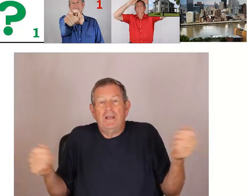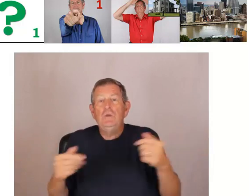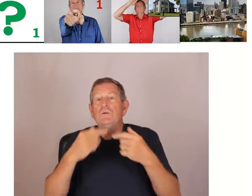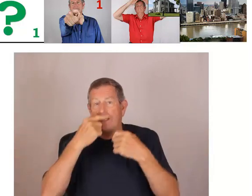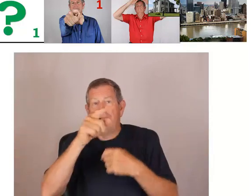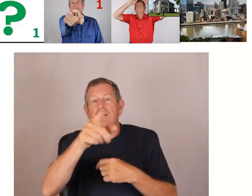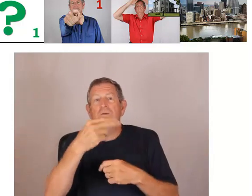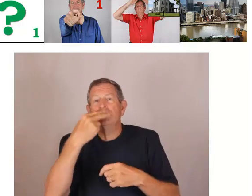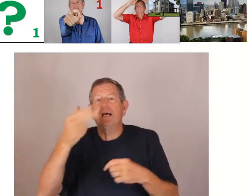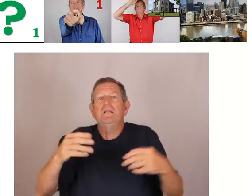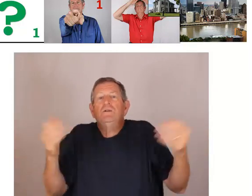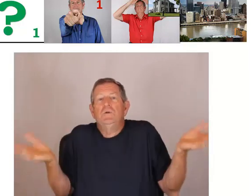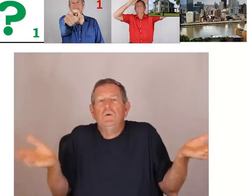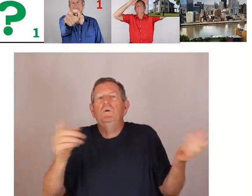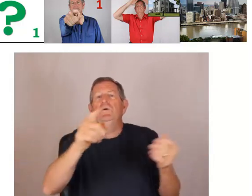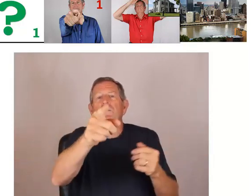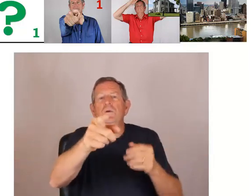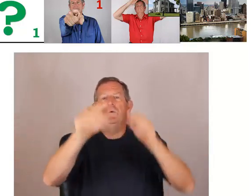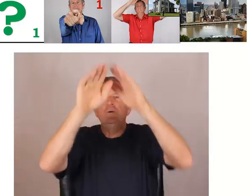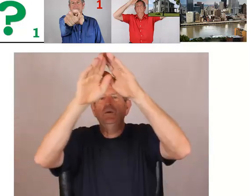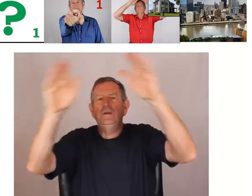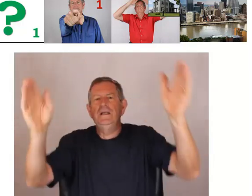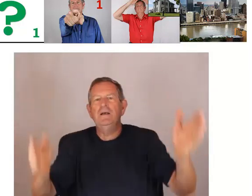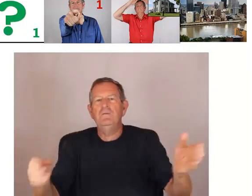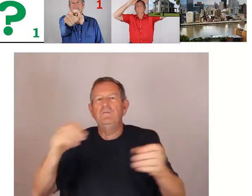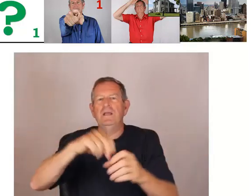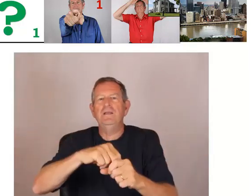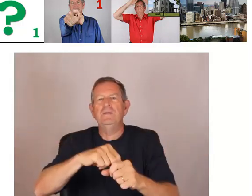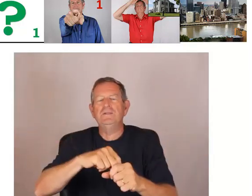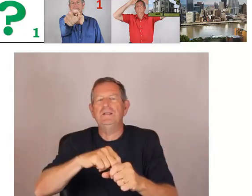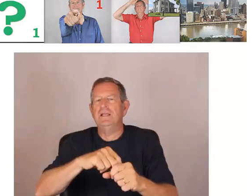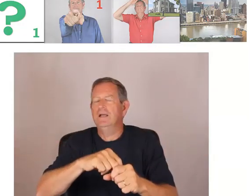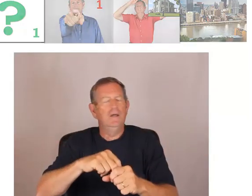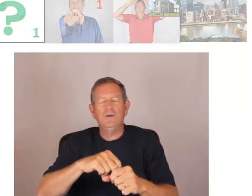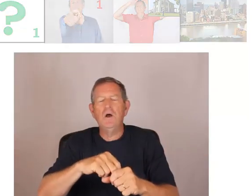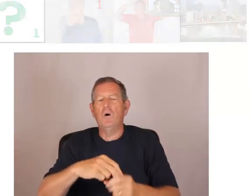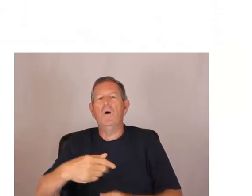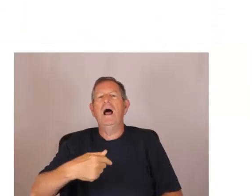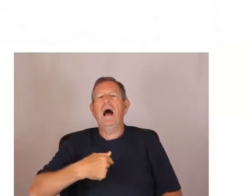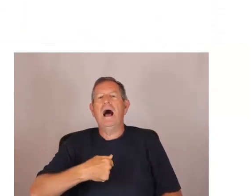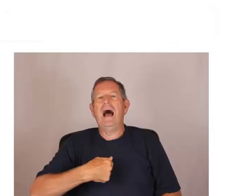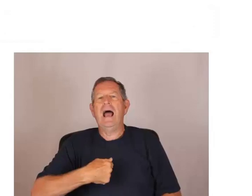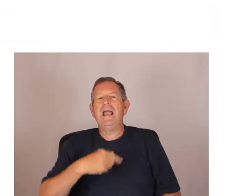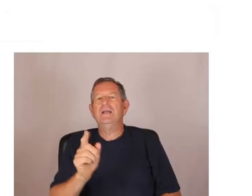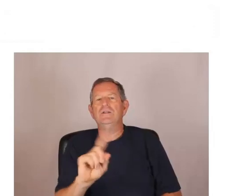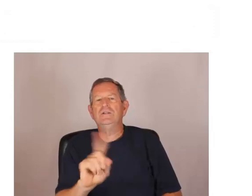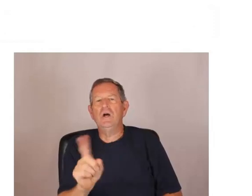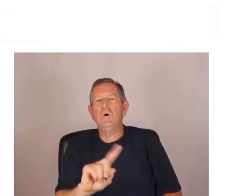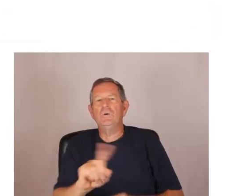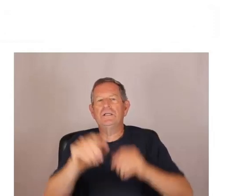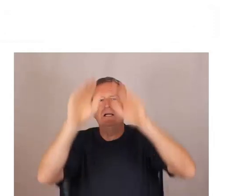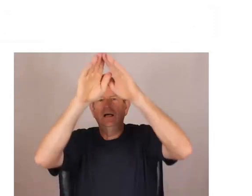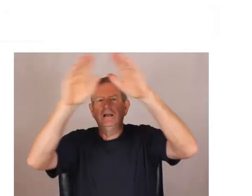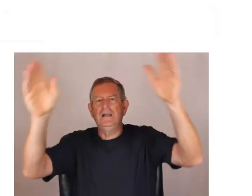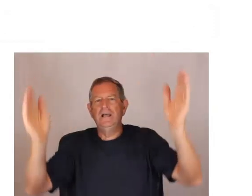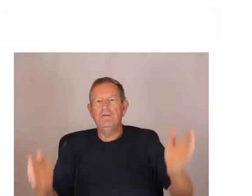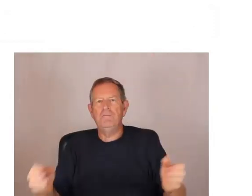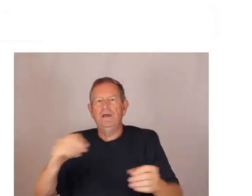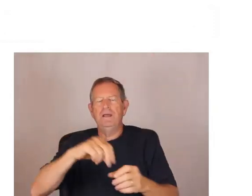You said, do you live in the city? No, I don't live